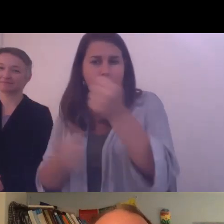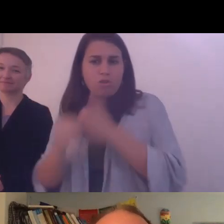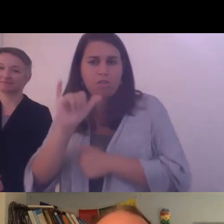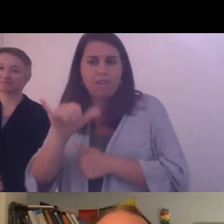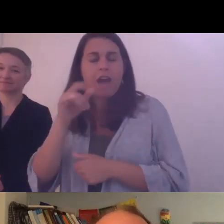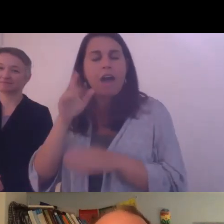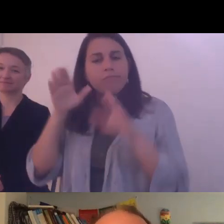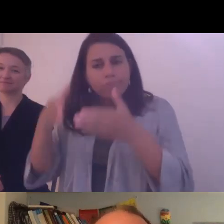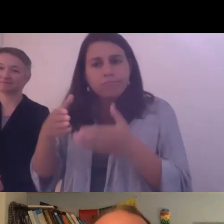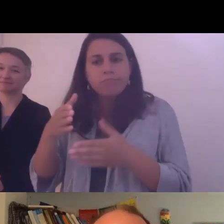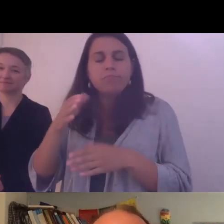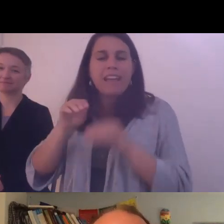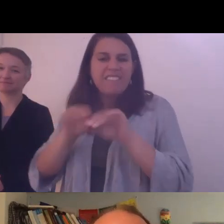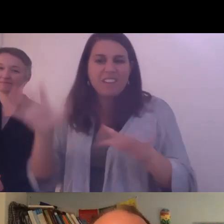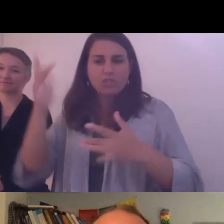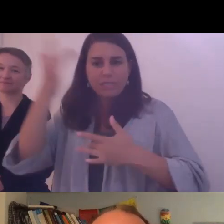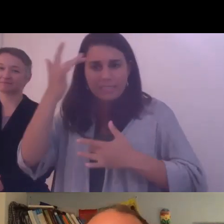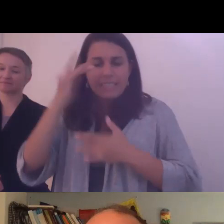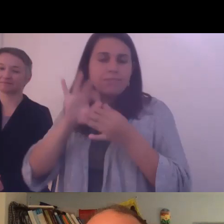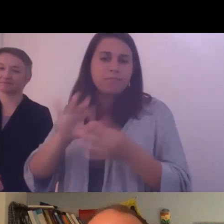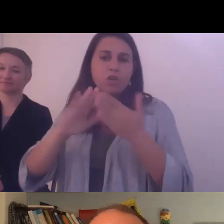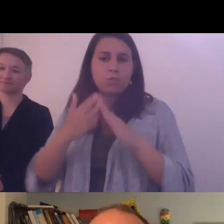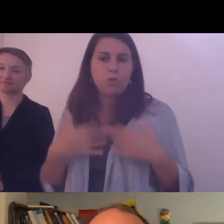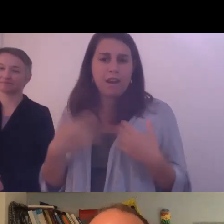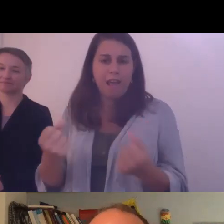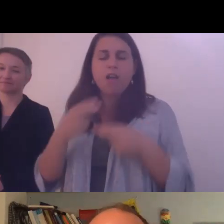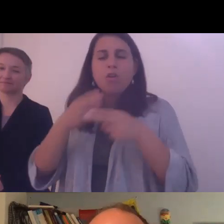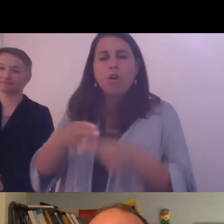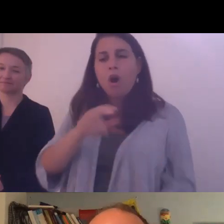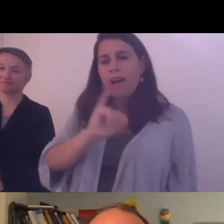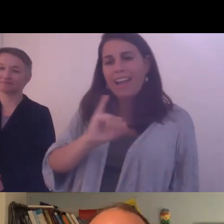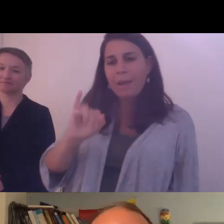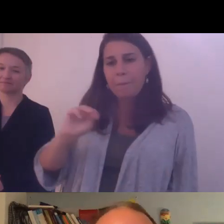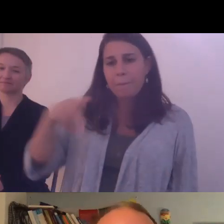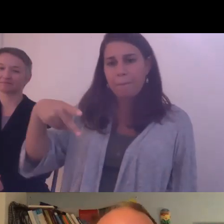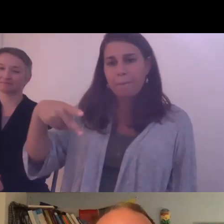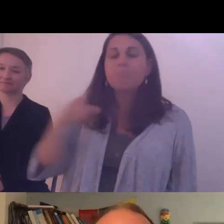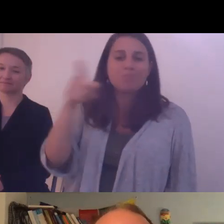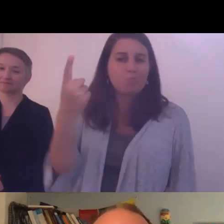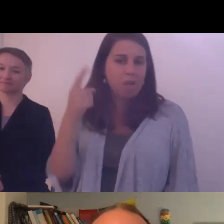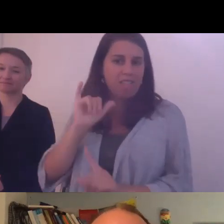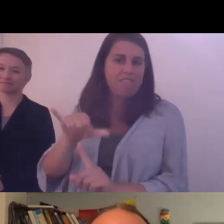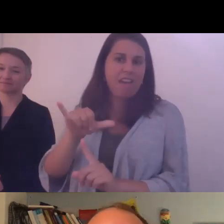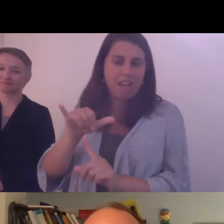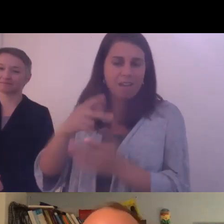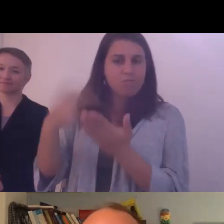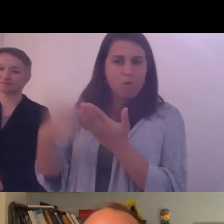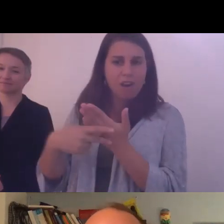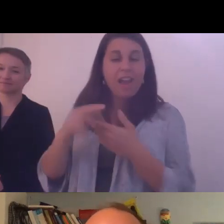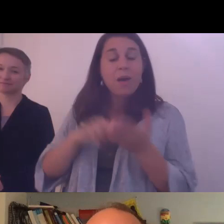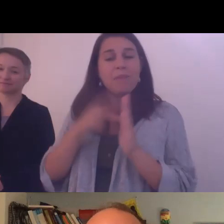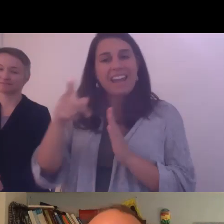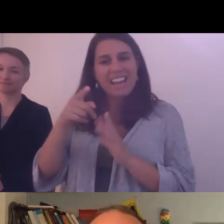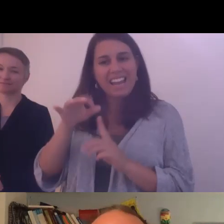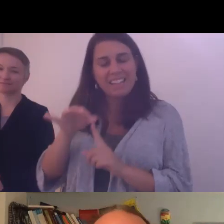disease and community health called IMP. And Lorne was one of our students in the IMP program, which meant he had a special emphasis